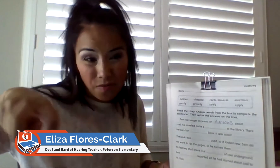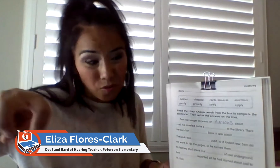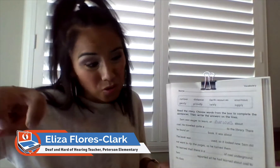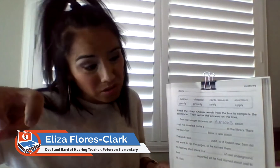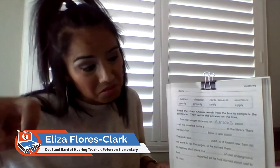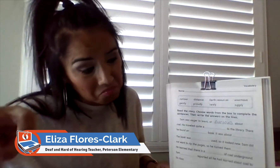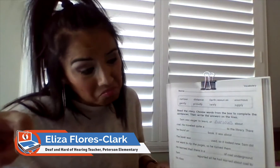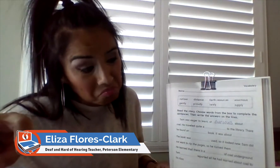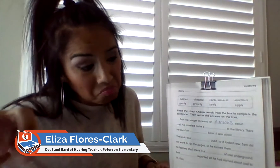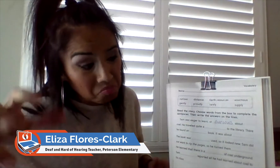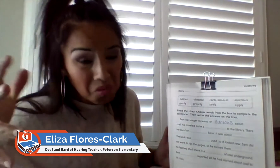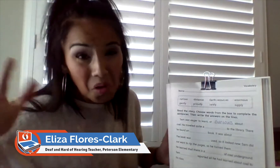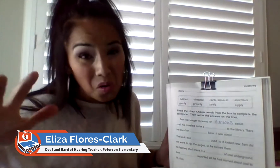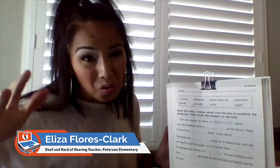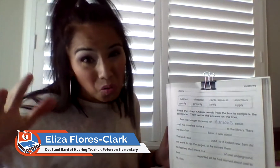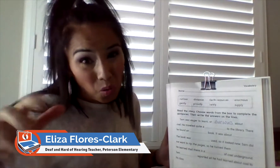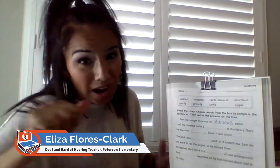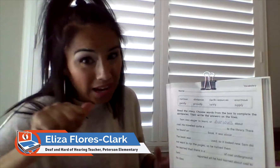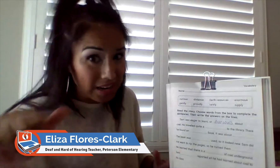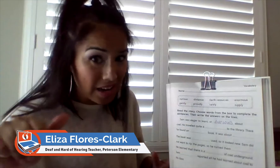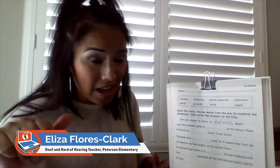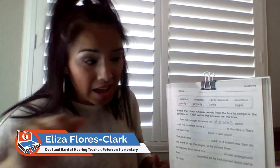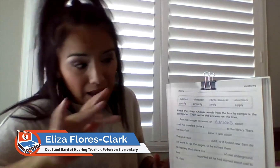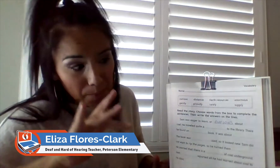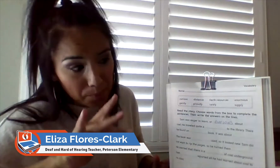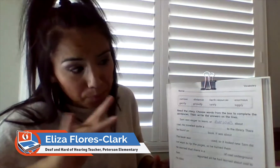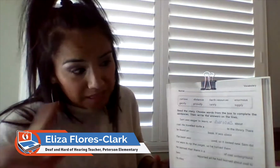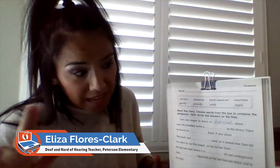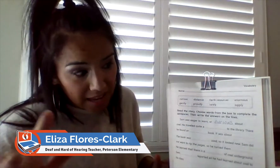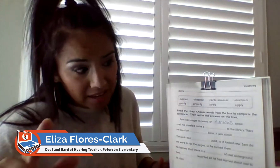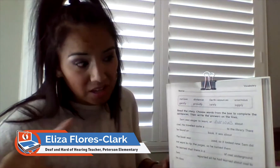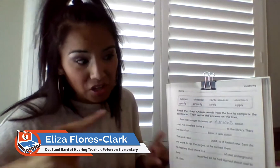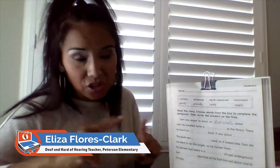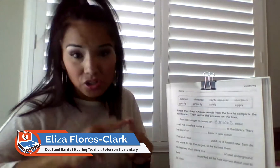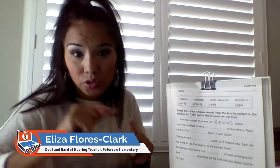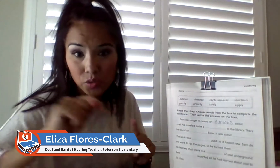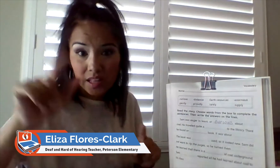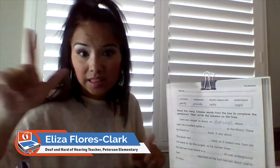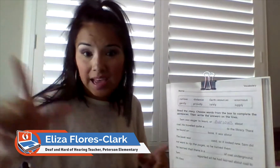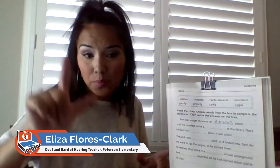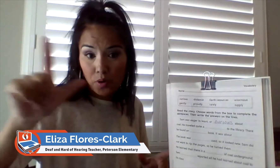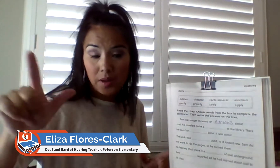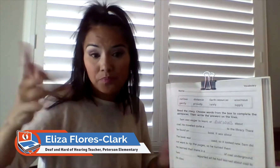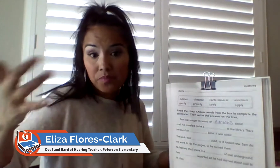traveled quite a blank to the library.